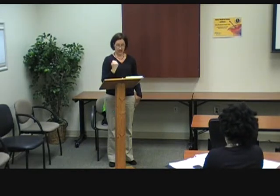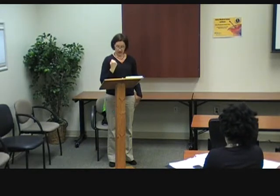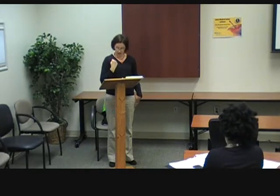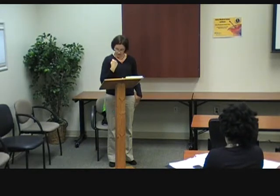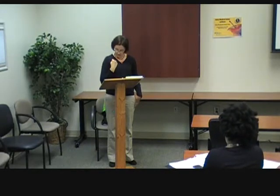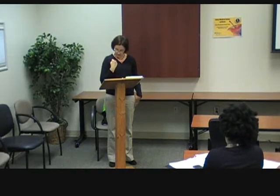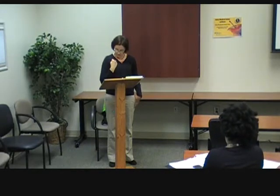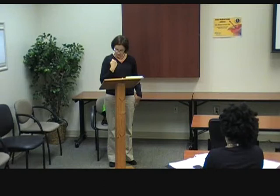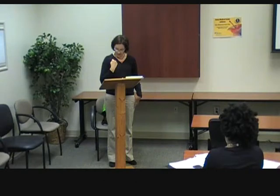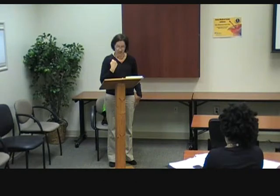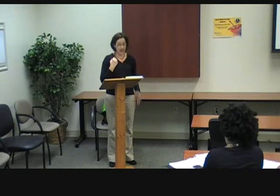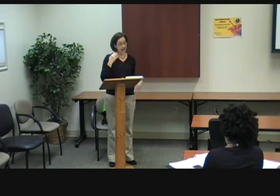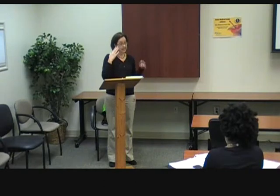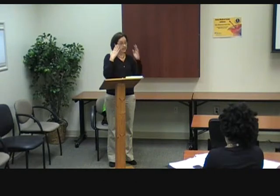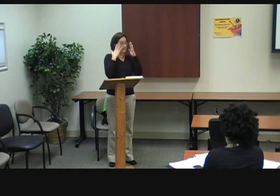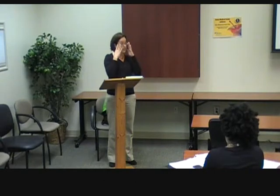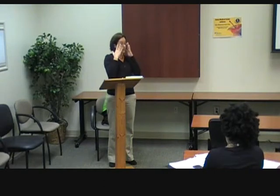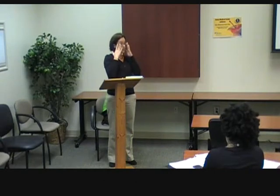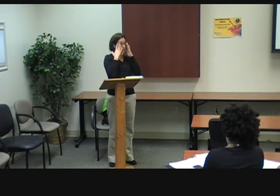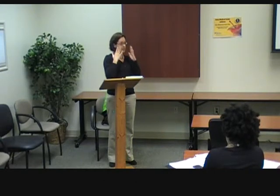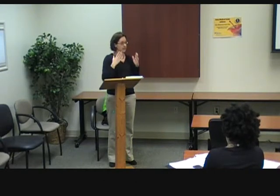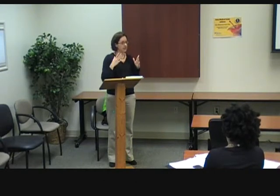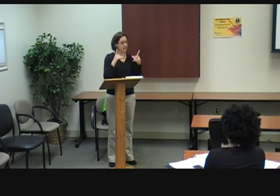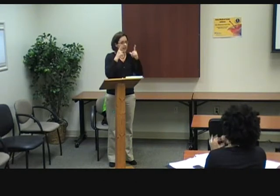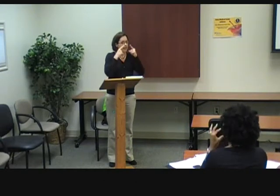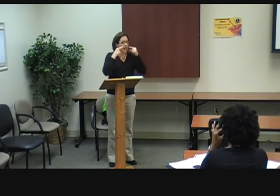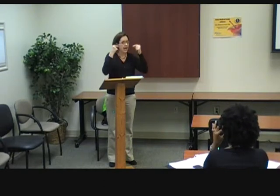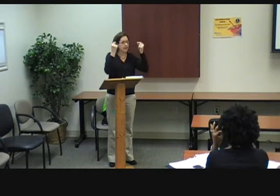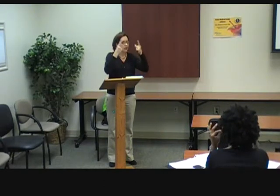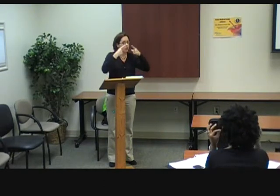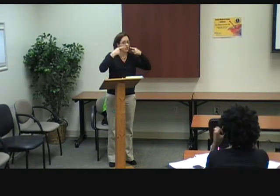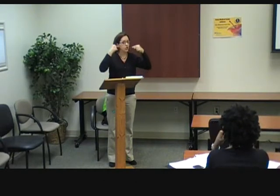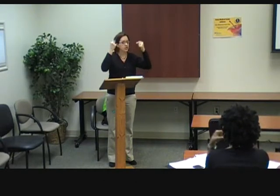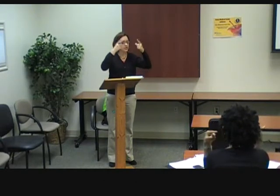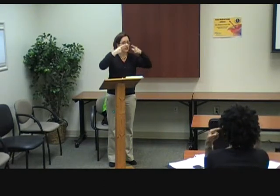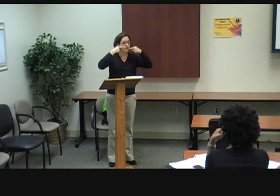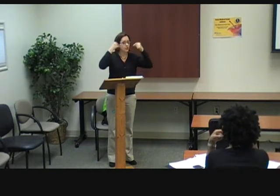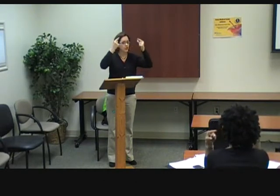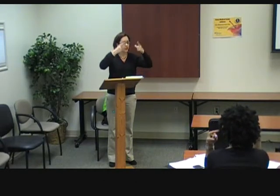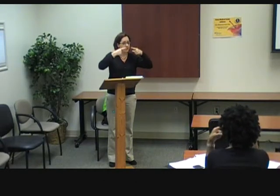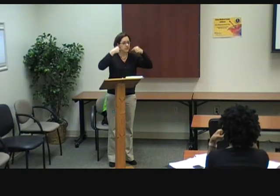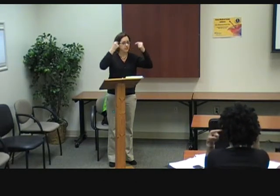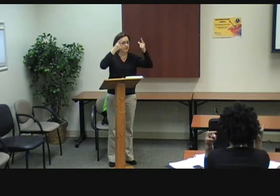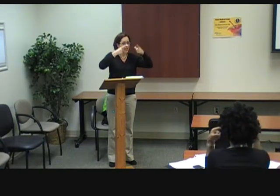hand. Cat. Cat. Whiskers. Whiskers. Cat.